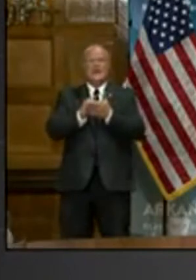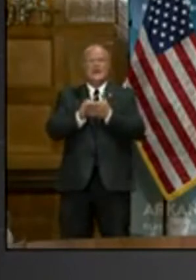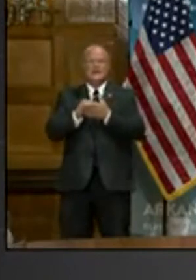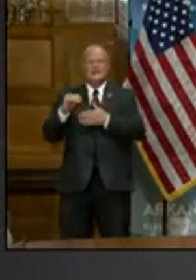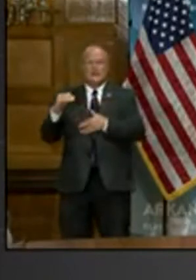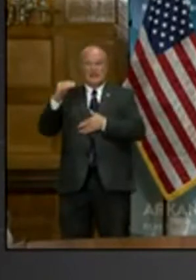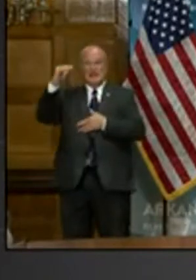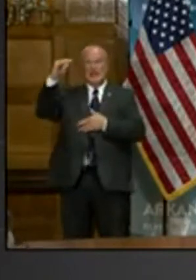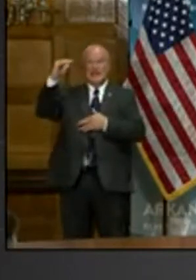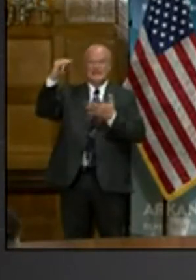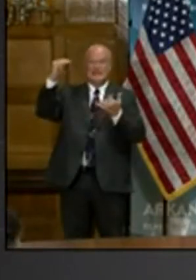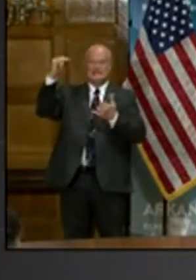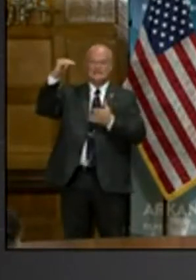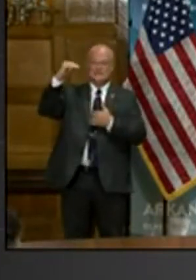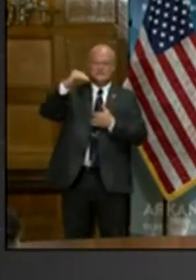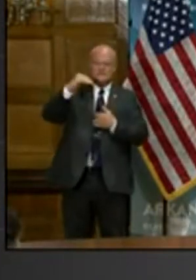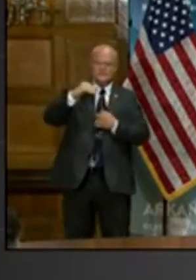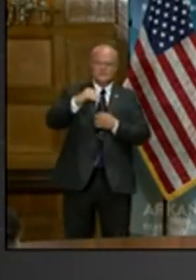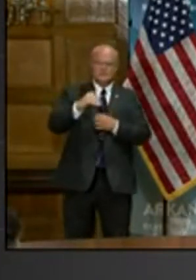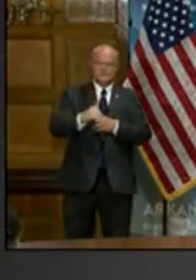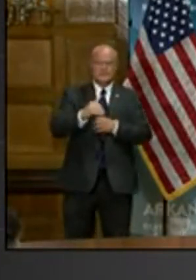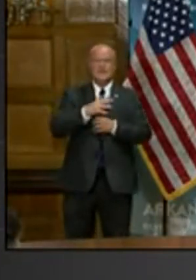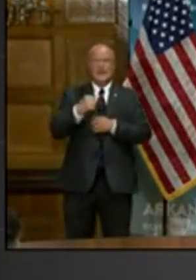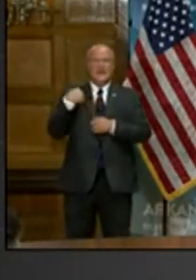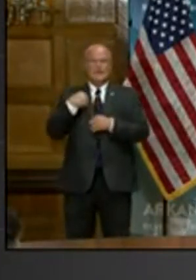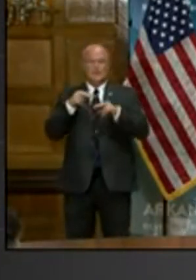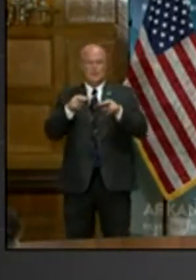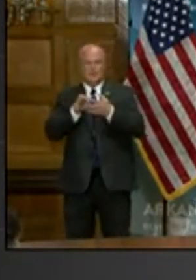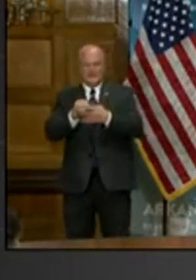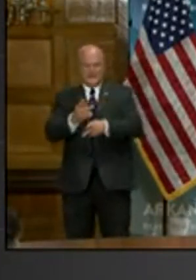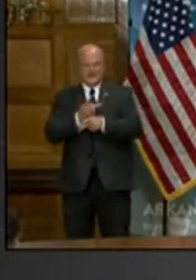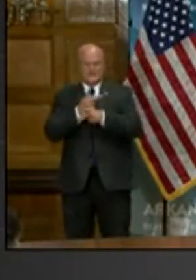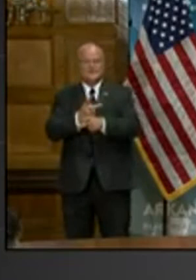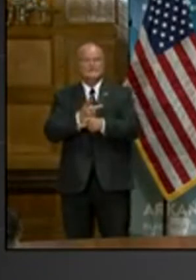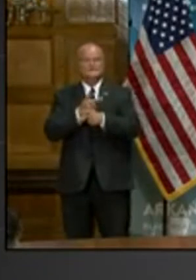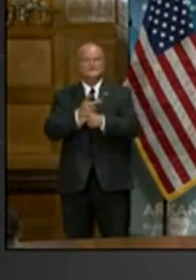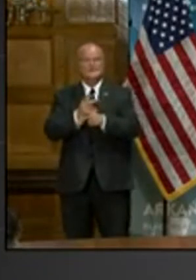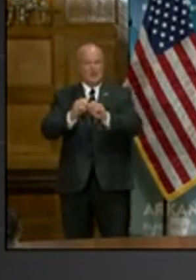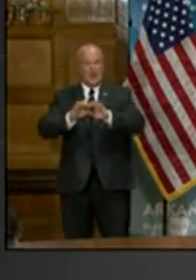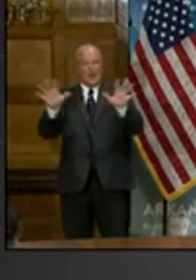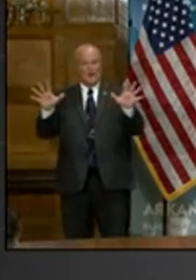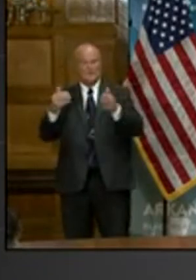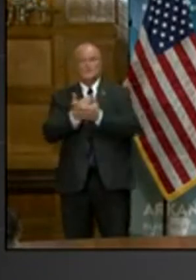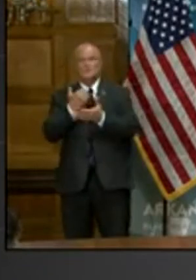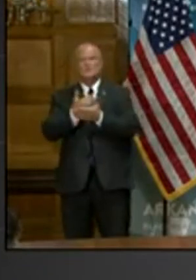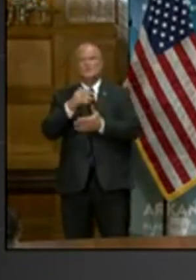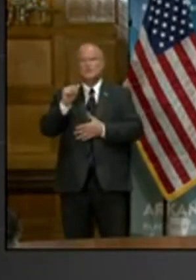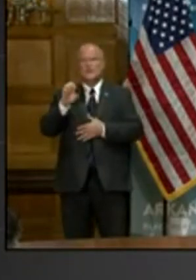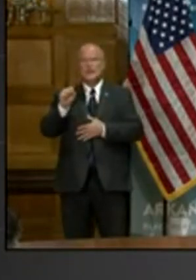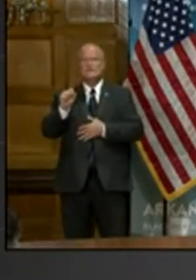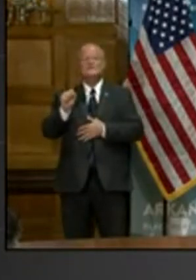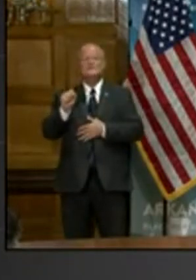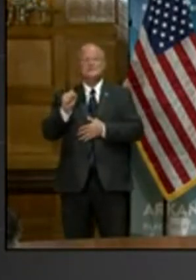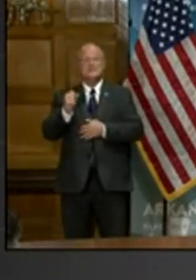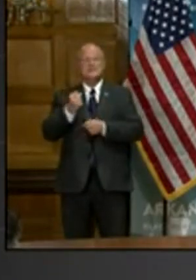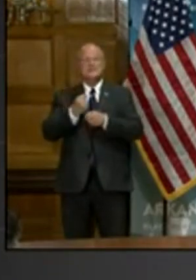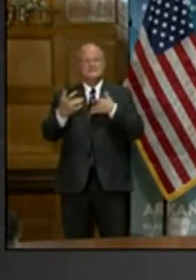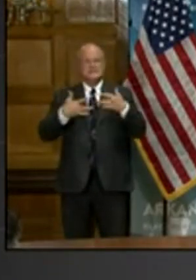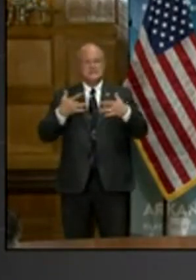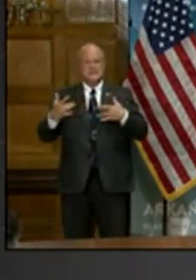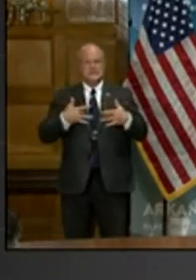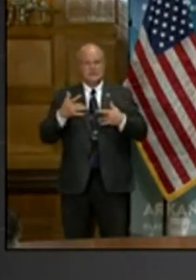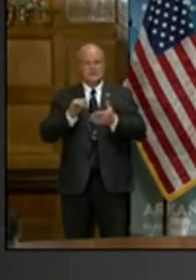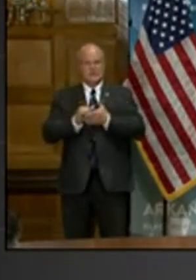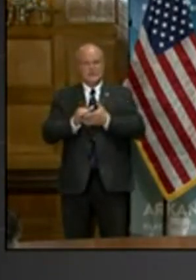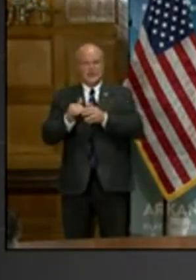high water mark, and we watch that very carefully. Obviously, with new cases, it makes you concerned about